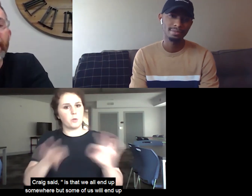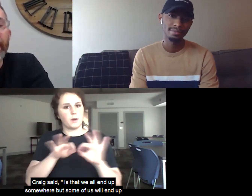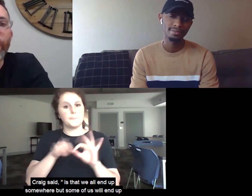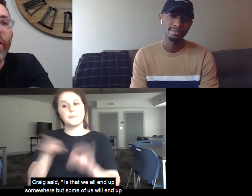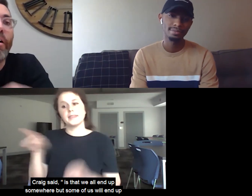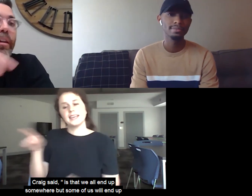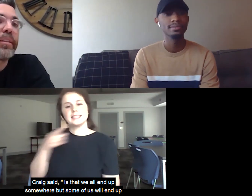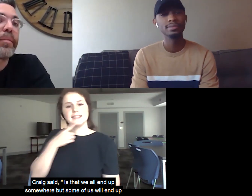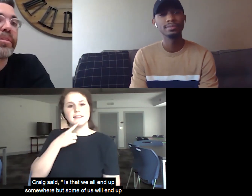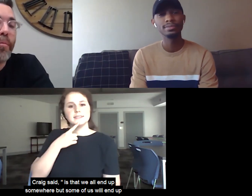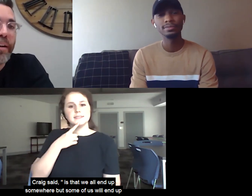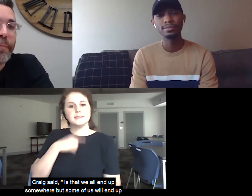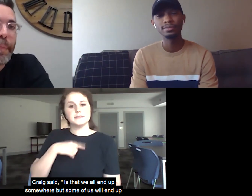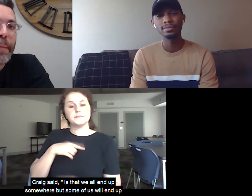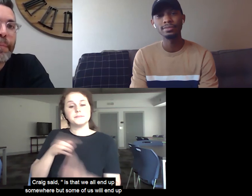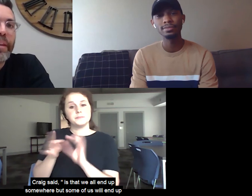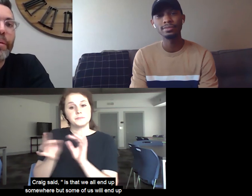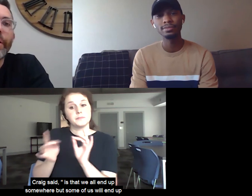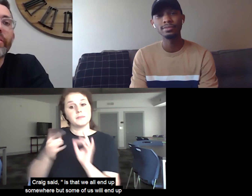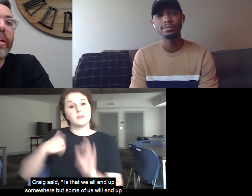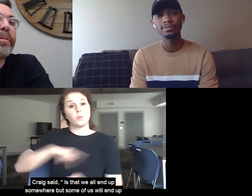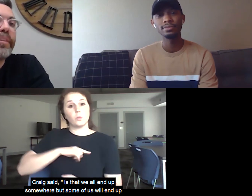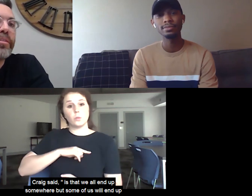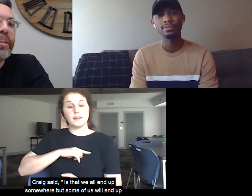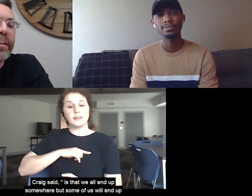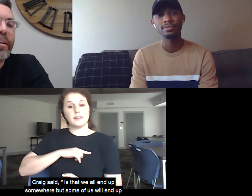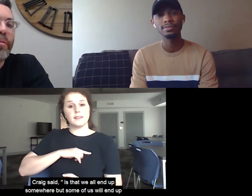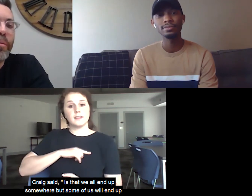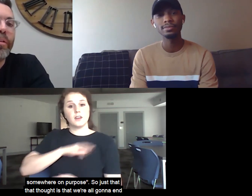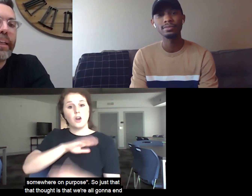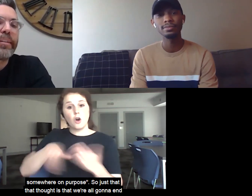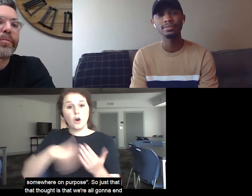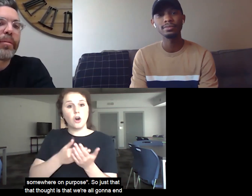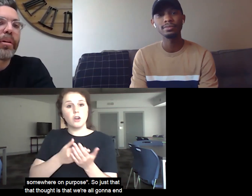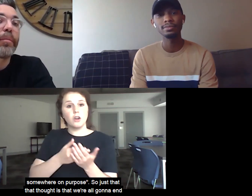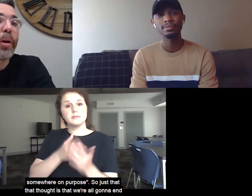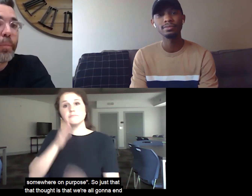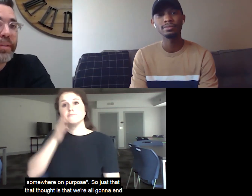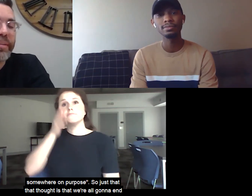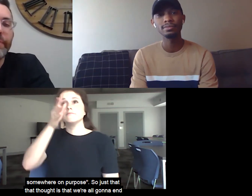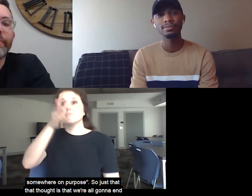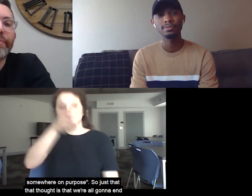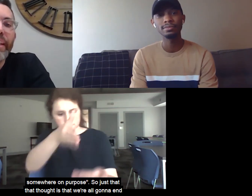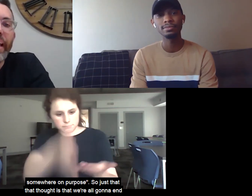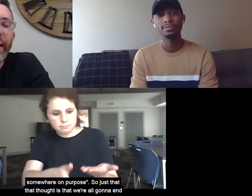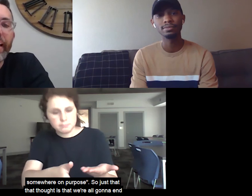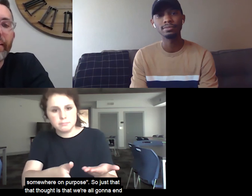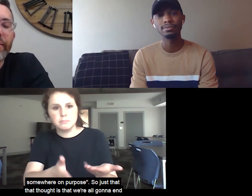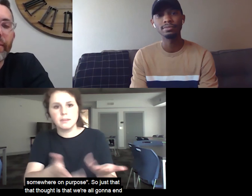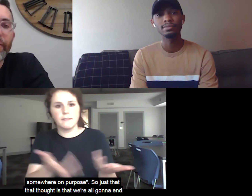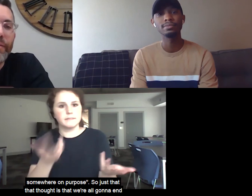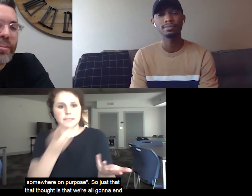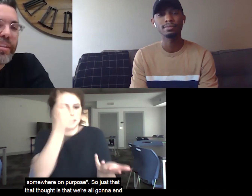said is that we all end up somewhere, but some of us will end up somewhere on purpose.